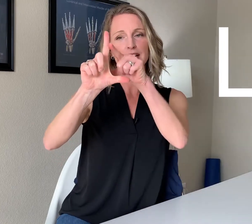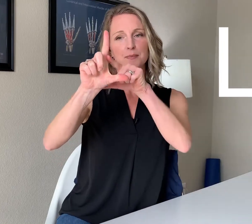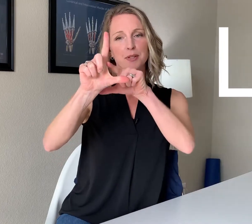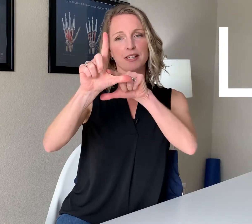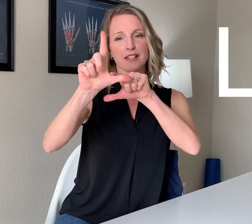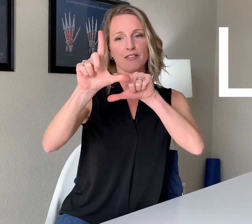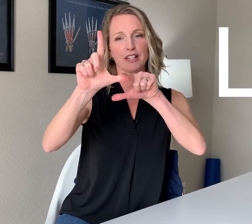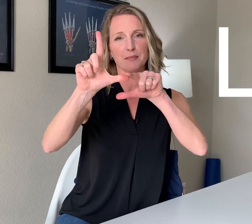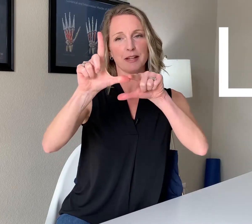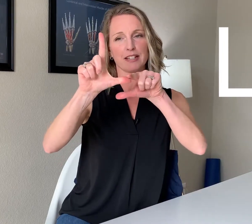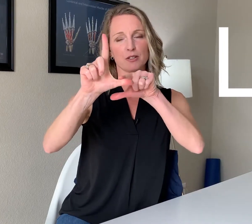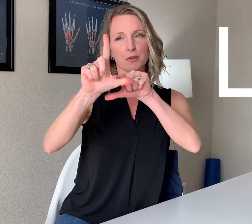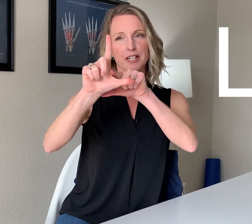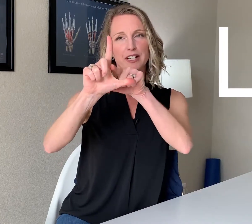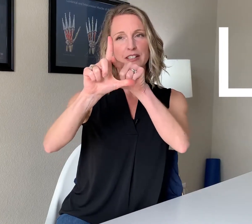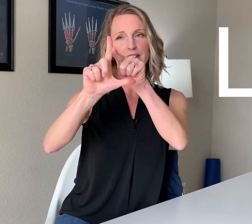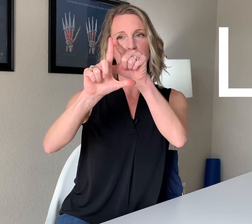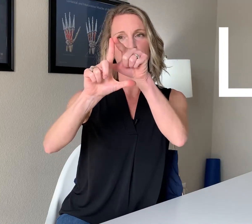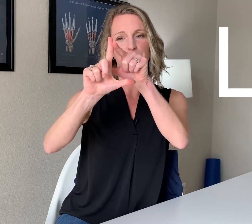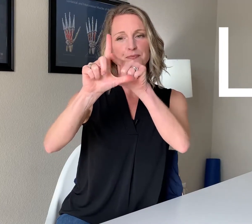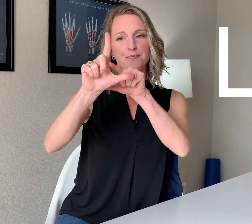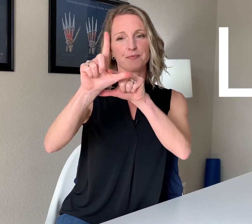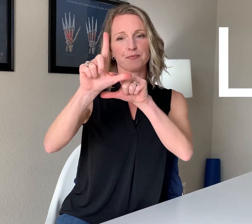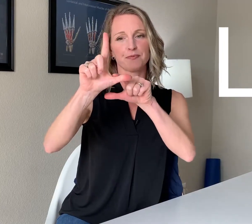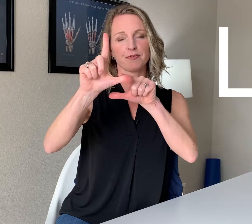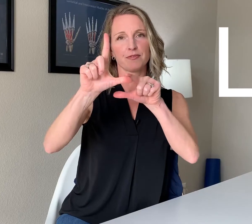pretty self-explanatory here.